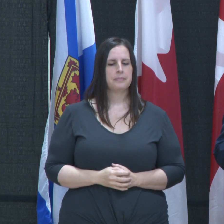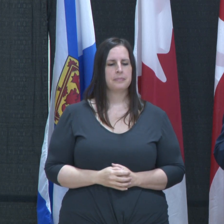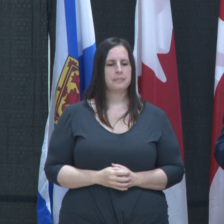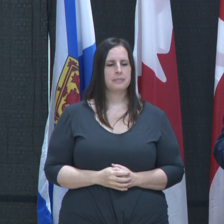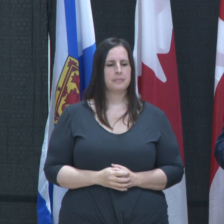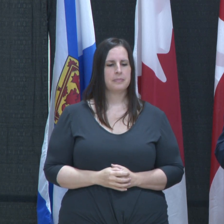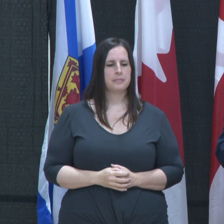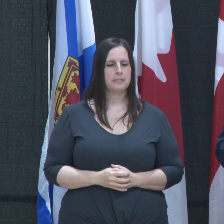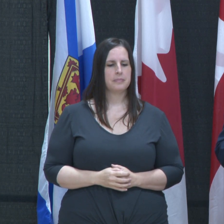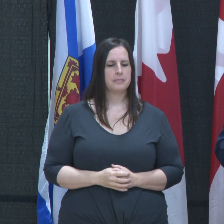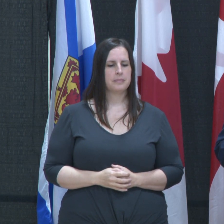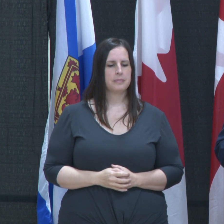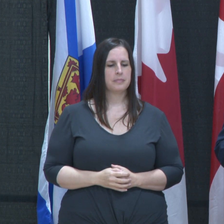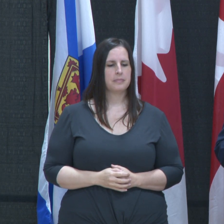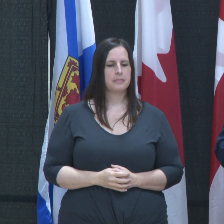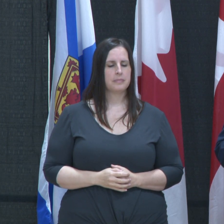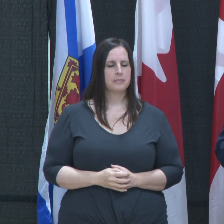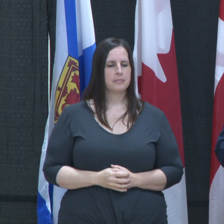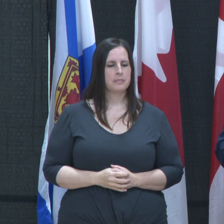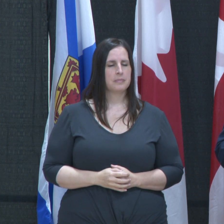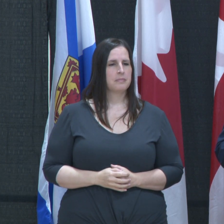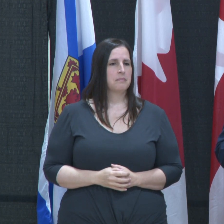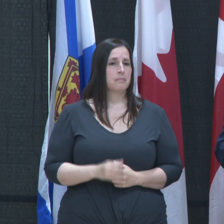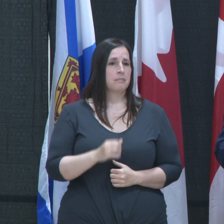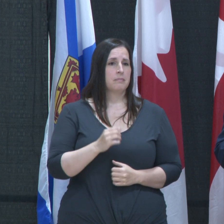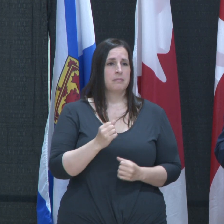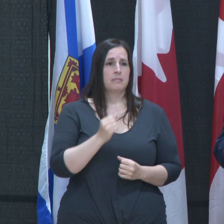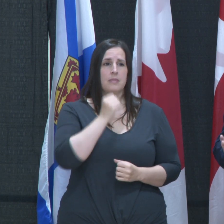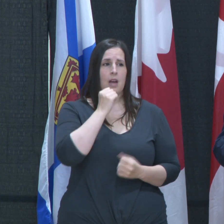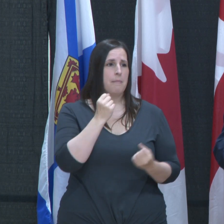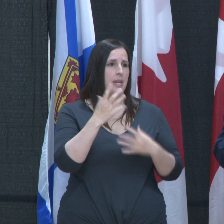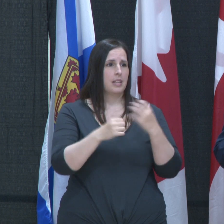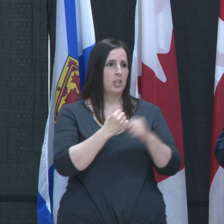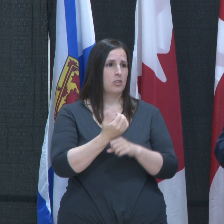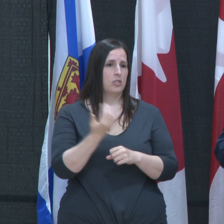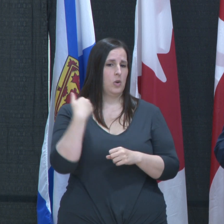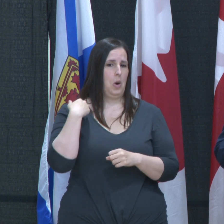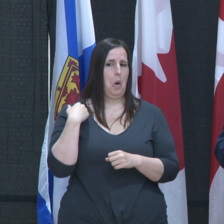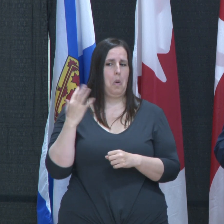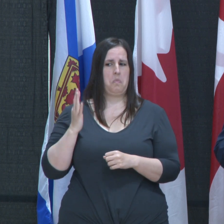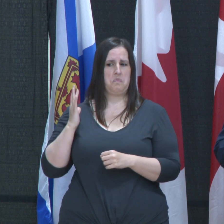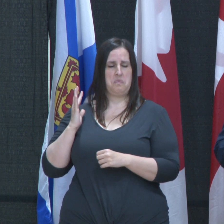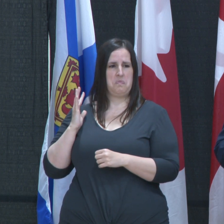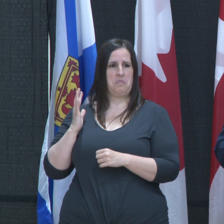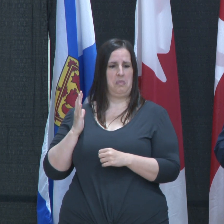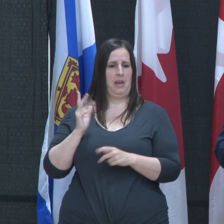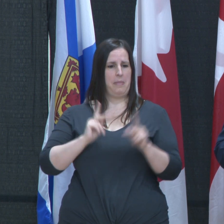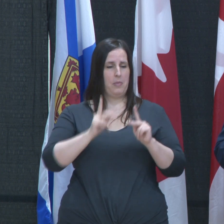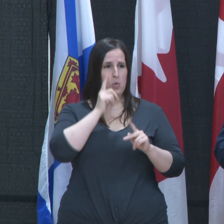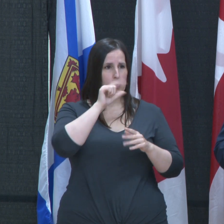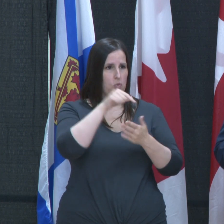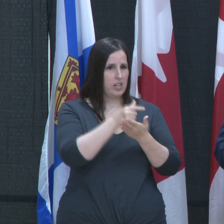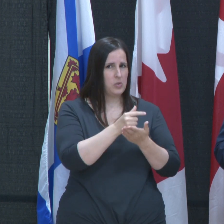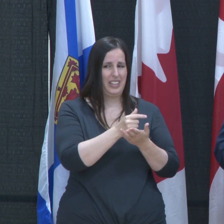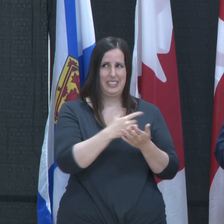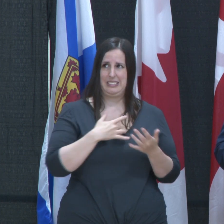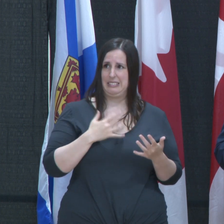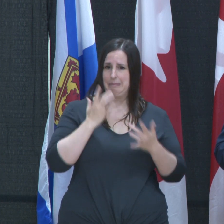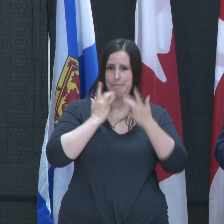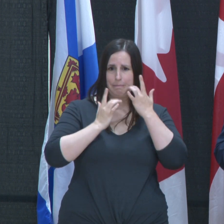ago that graduates of our post-secondary education had a feeling that they might have to leave the province to find